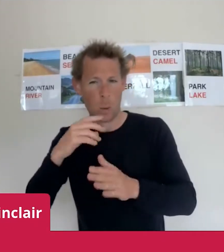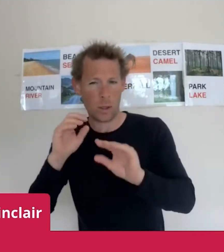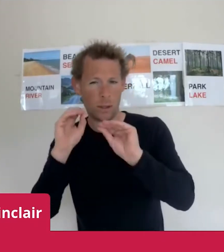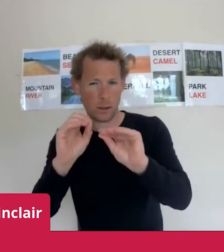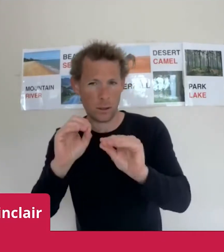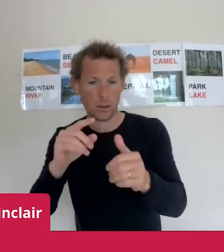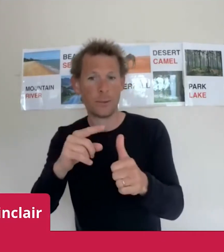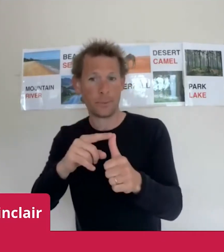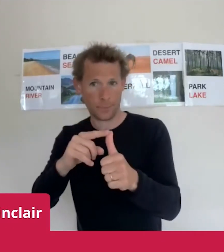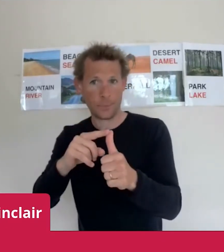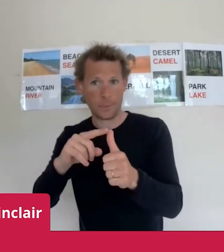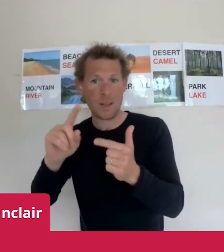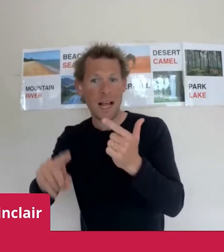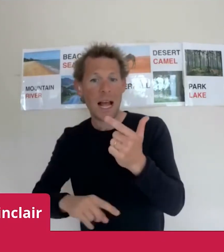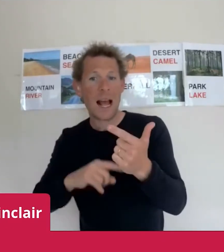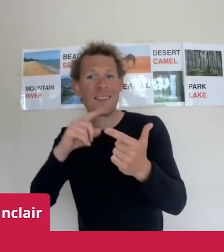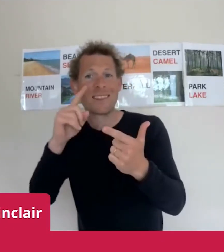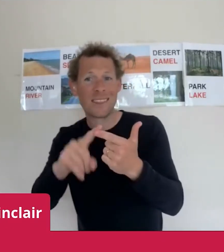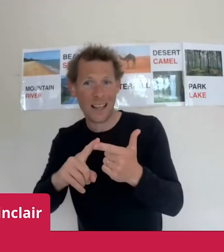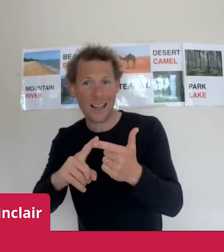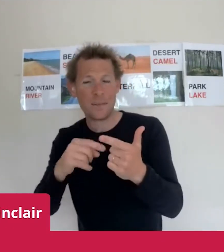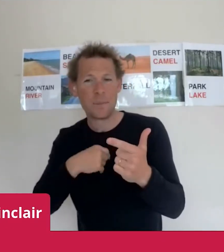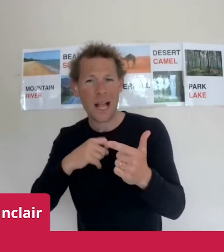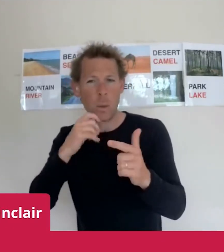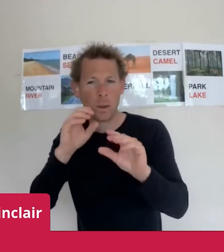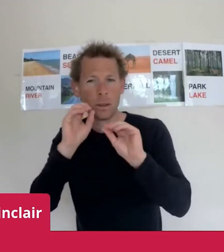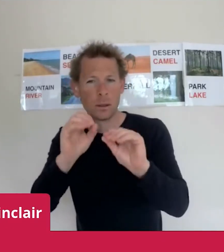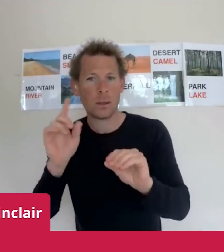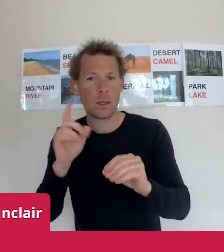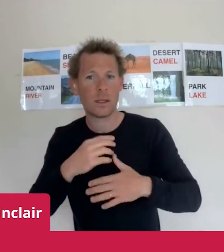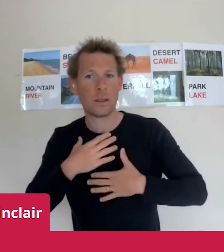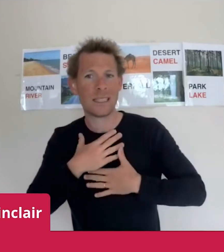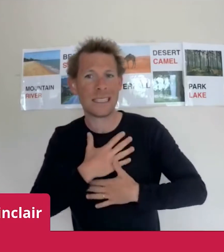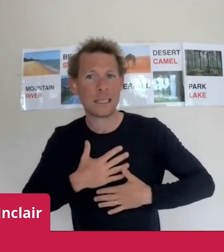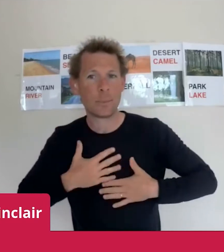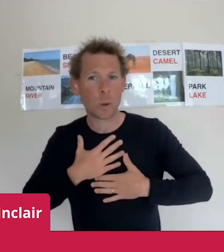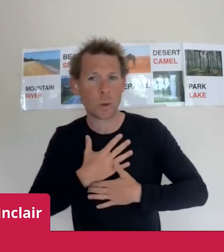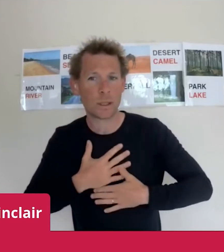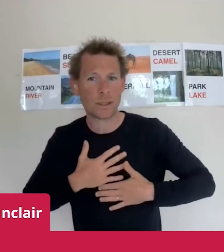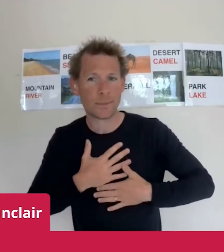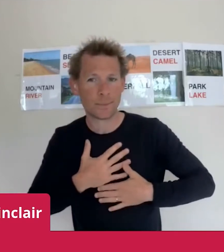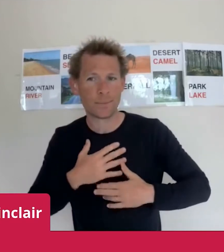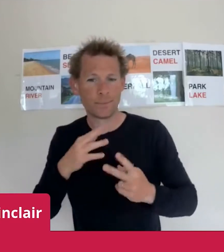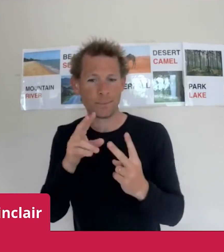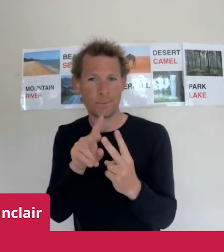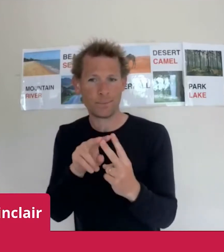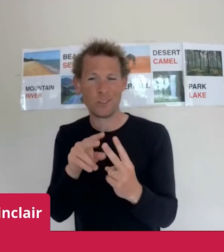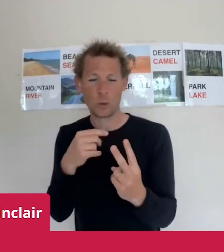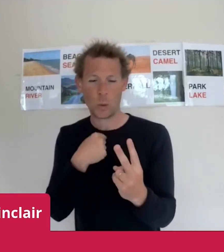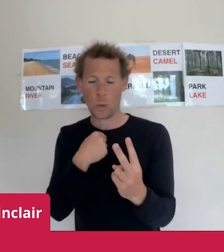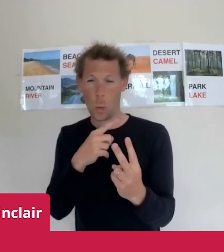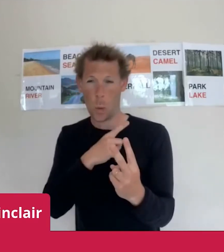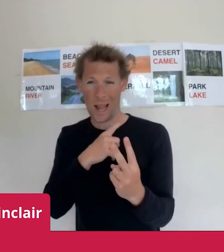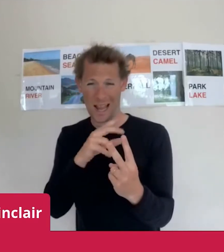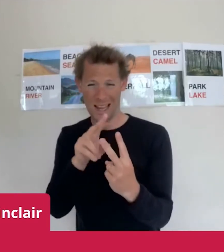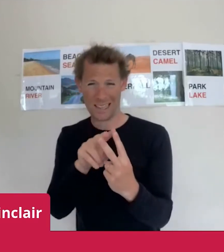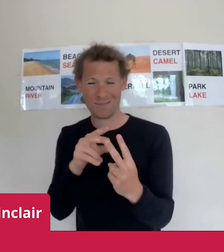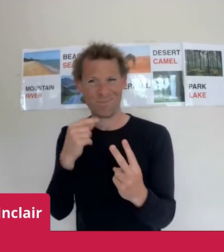nature signs. All right, so we'll go through those first. Then what I'll do is I'll teach you a little bit about emotions.